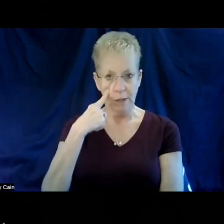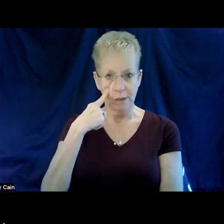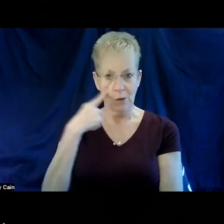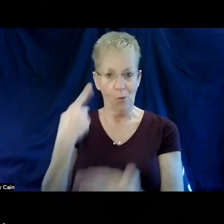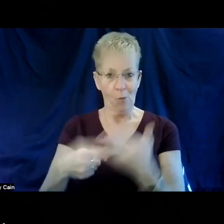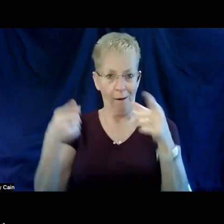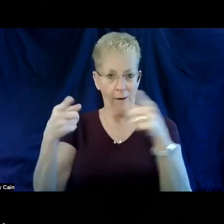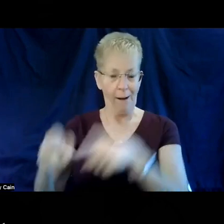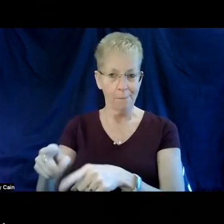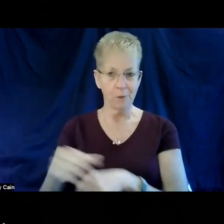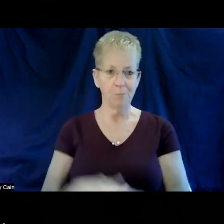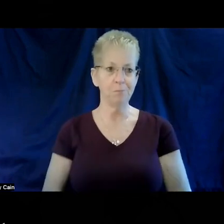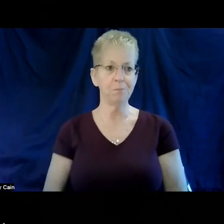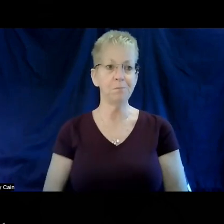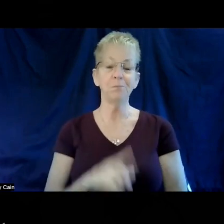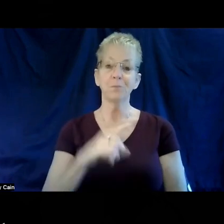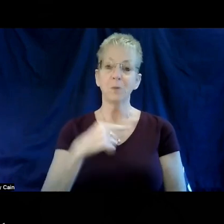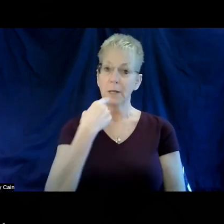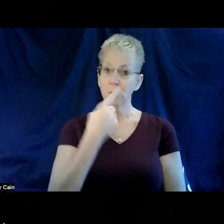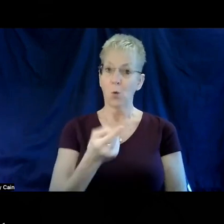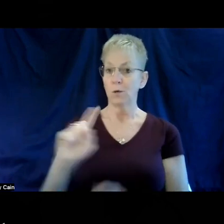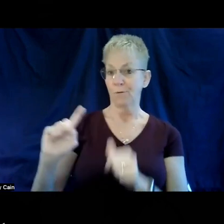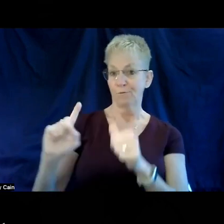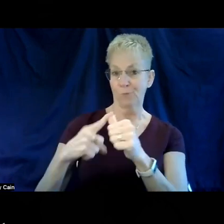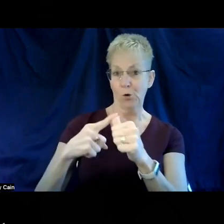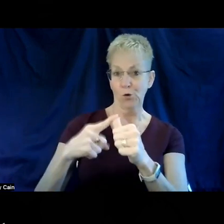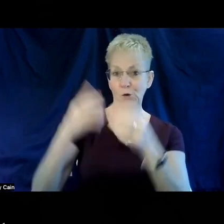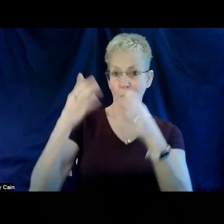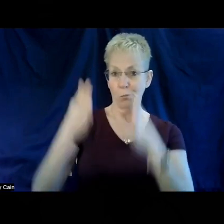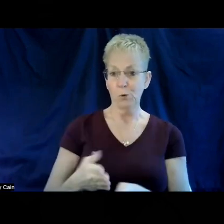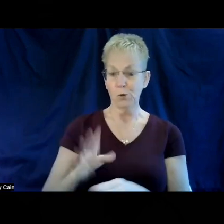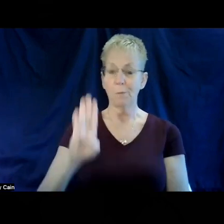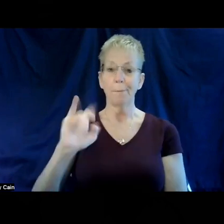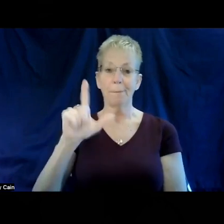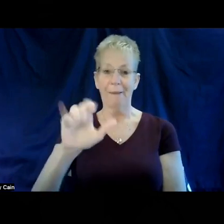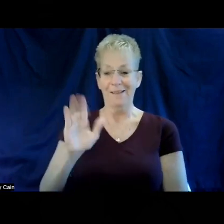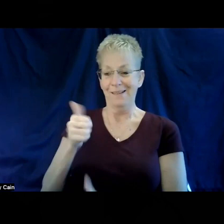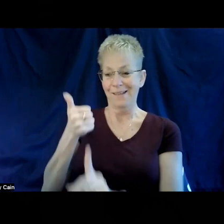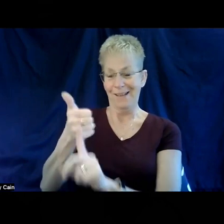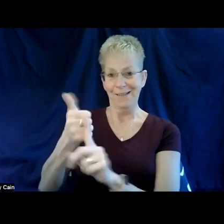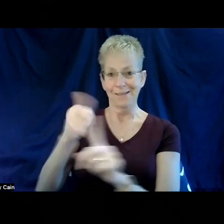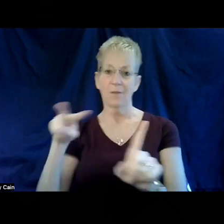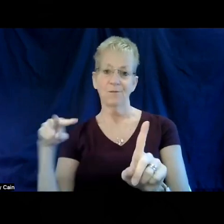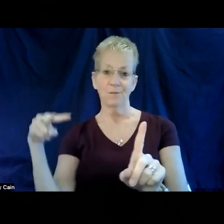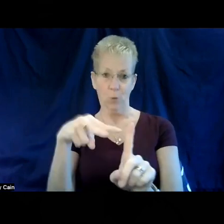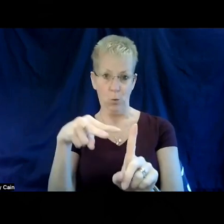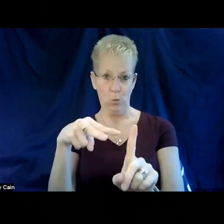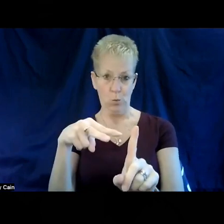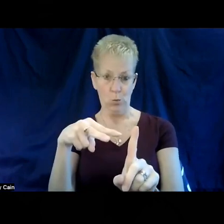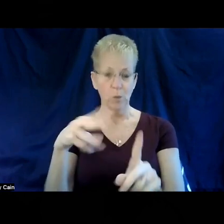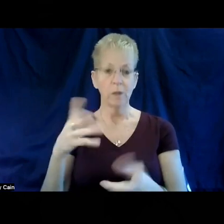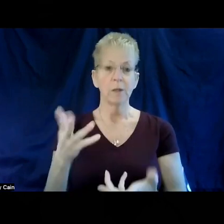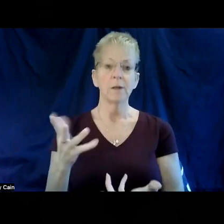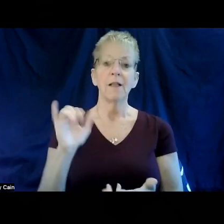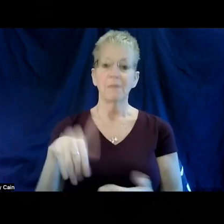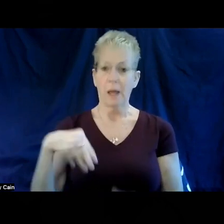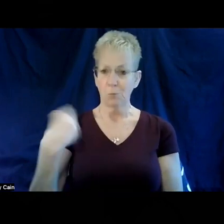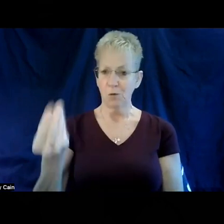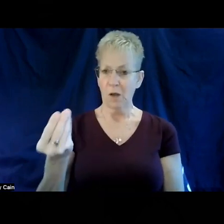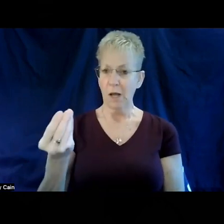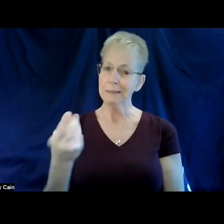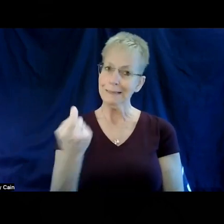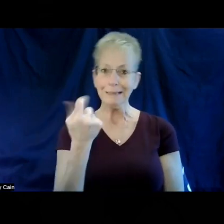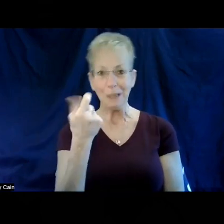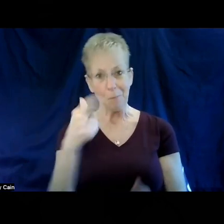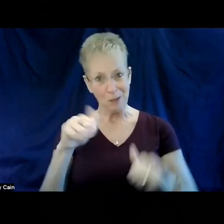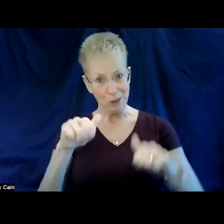it's told in the first person through his point of view, uh, which provides a bit of a challenge